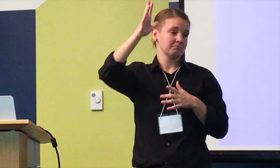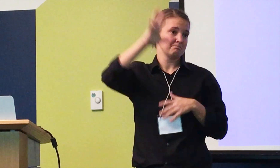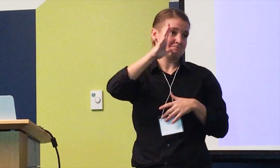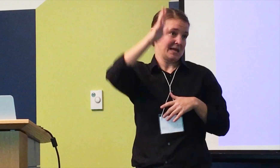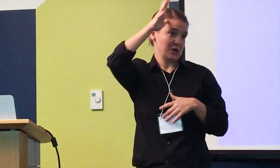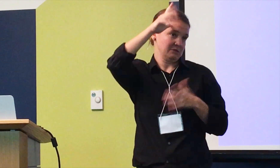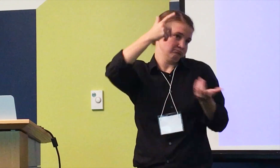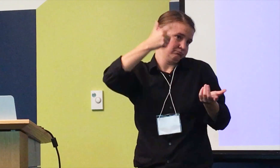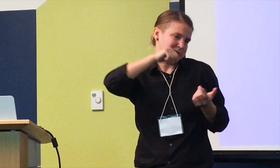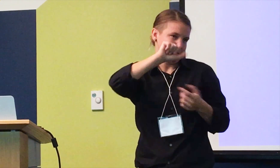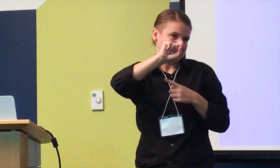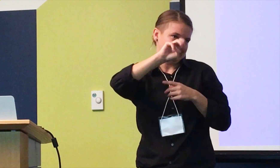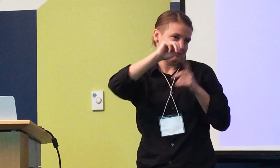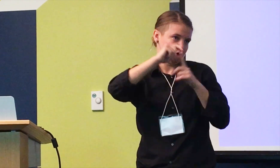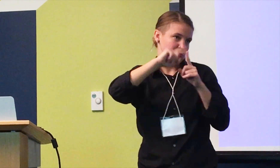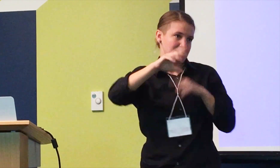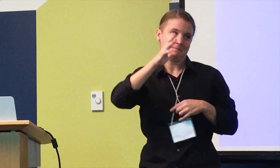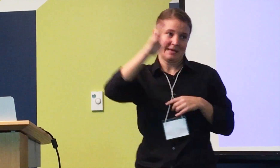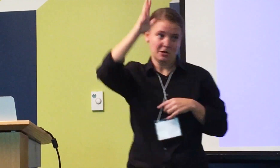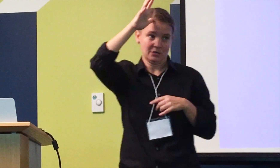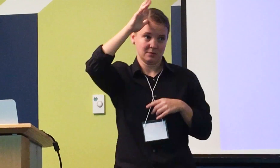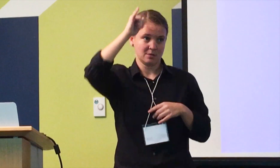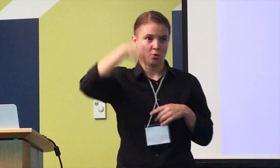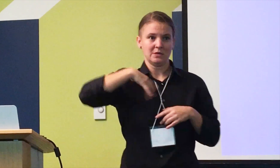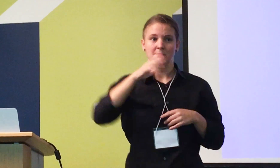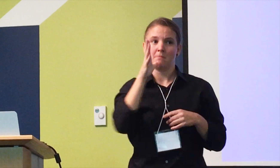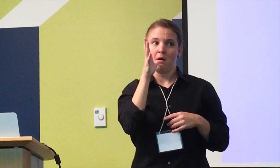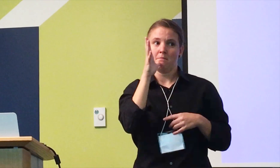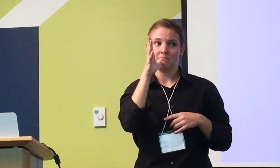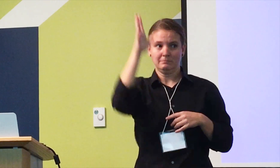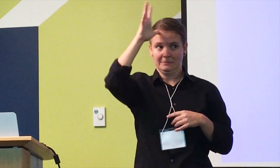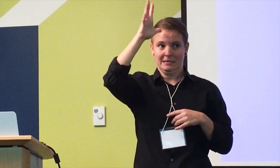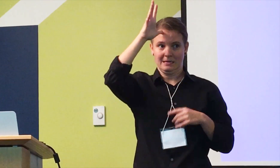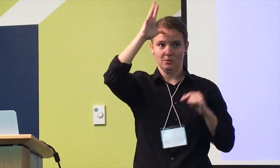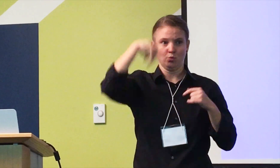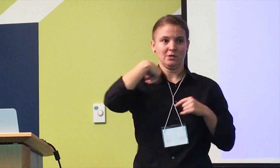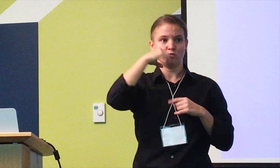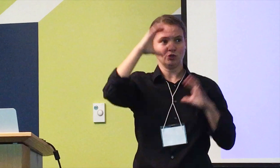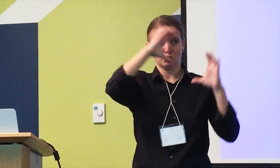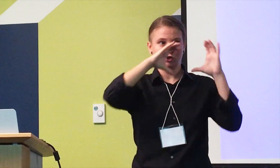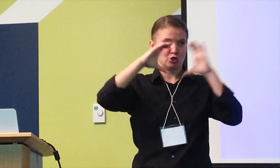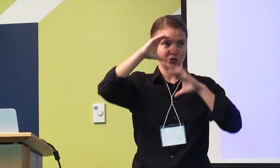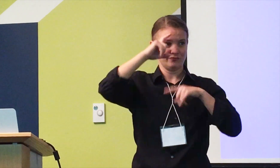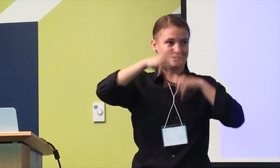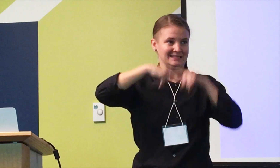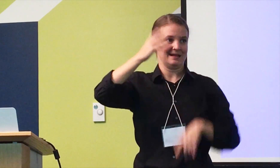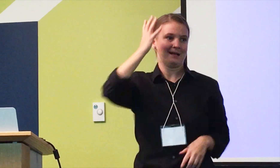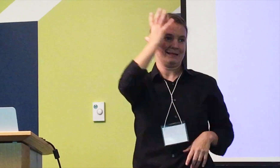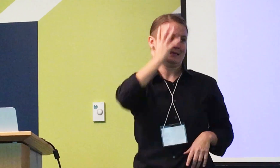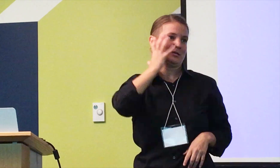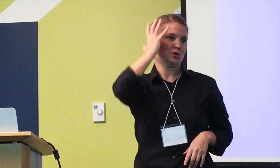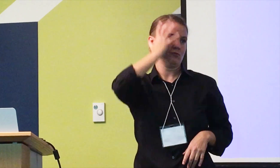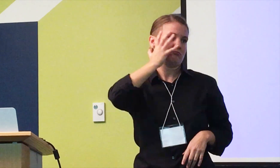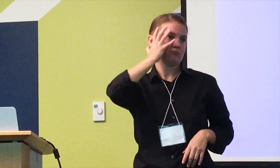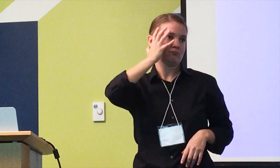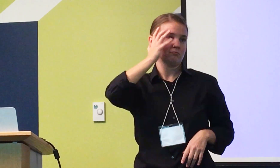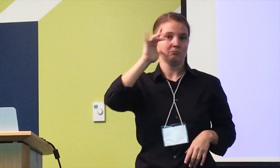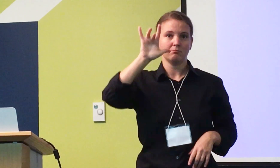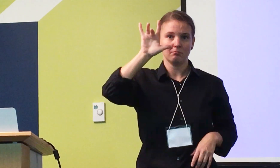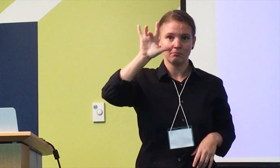if you think about, this isn't a STEM word per se, I guess it could be, but the sign for father or mother, they